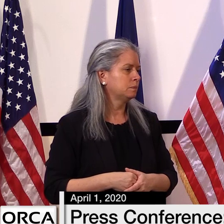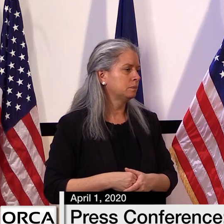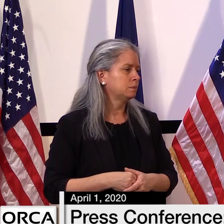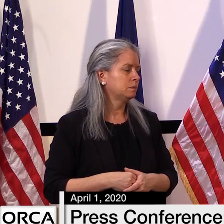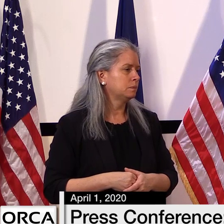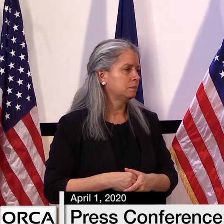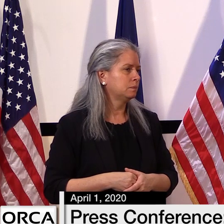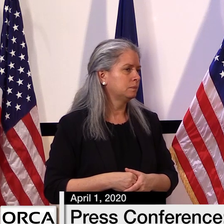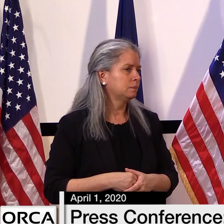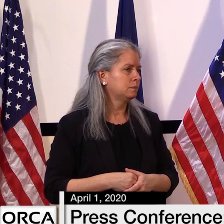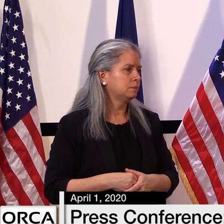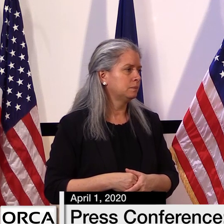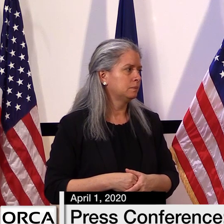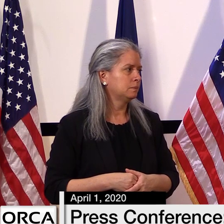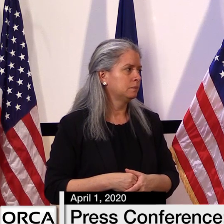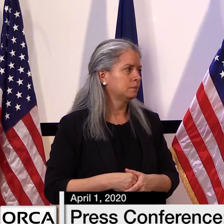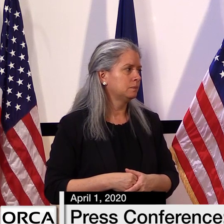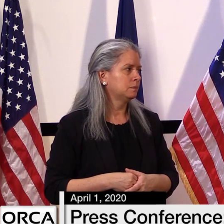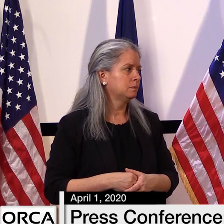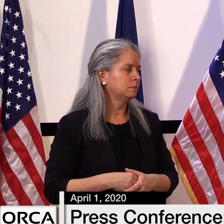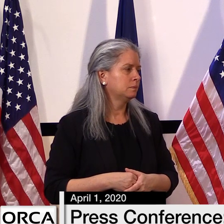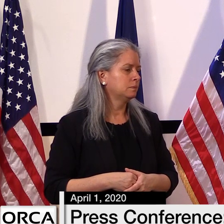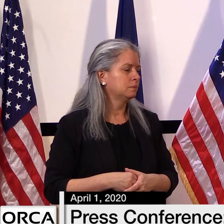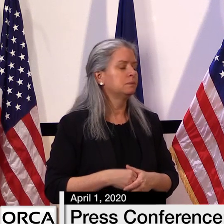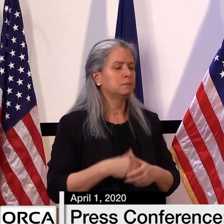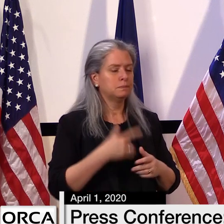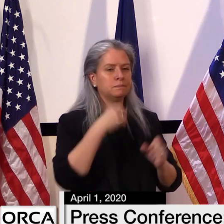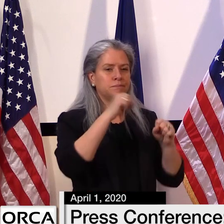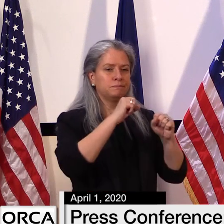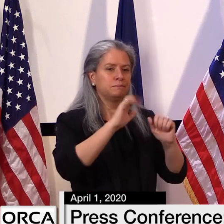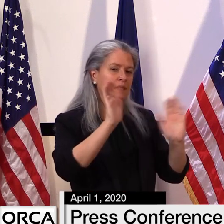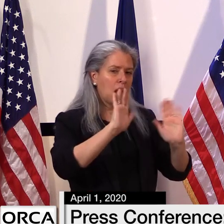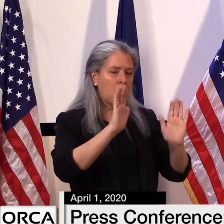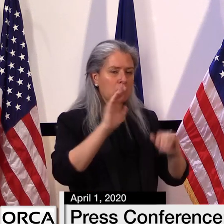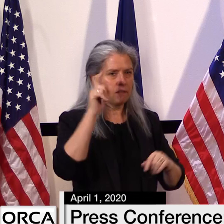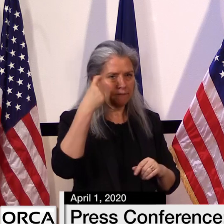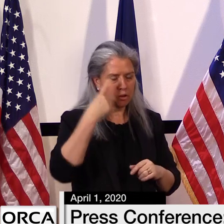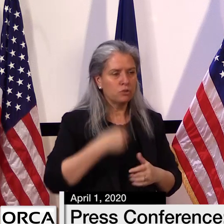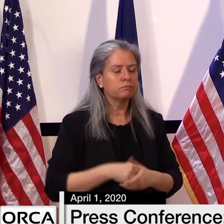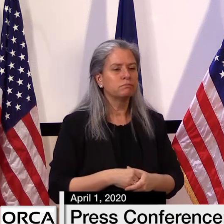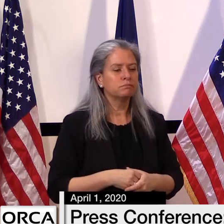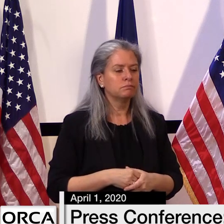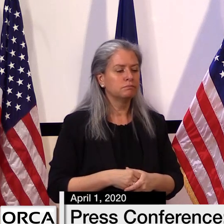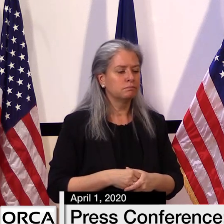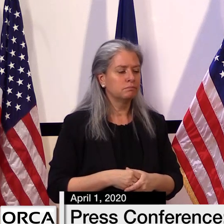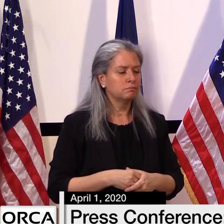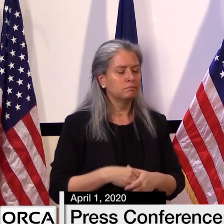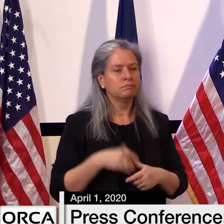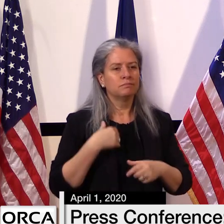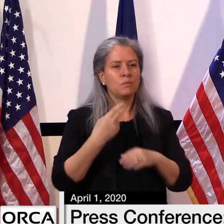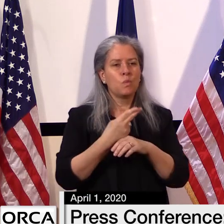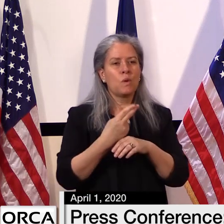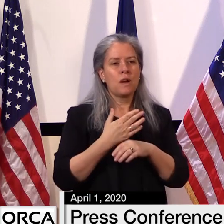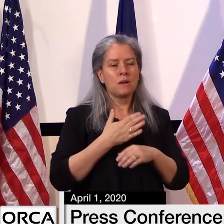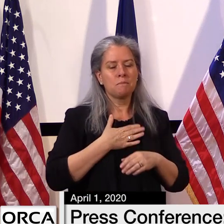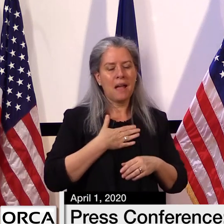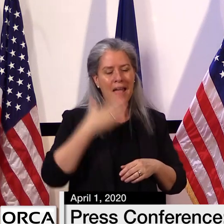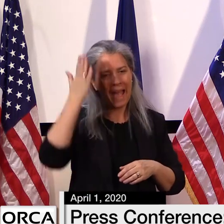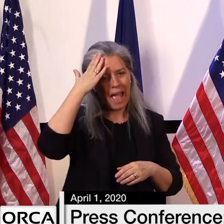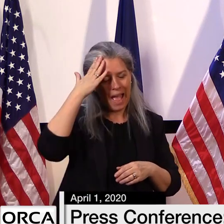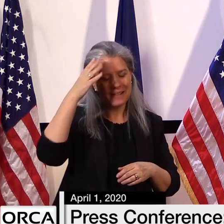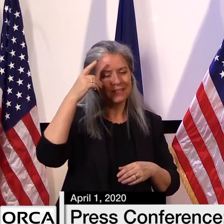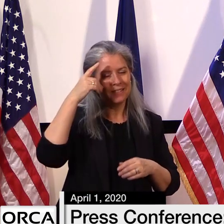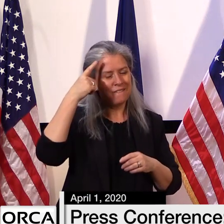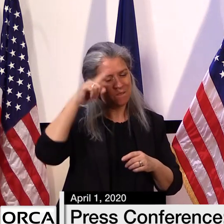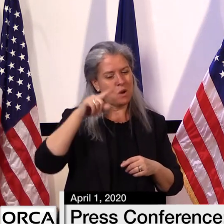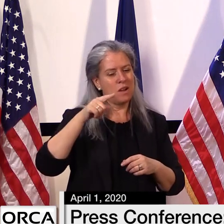All right, Mike Donahue. Hi, Governor. I'm wondering wear my hat on behalf of the Islander of Grand Isle County